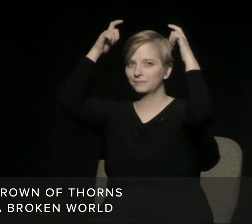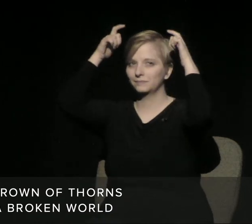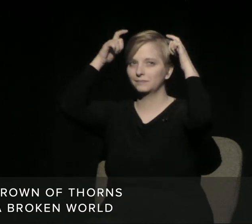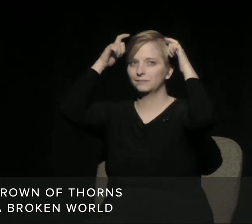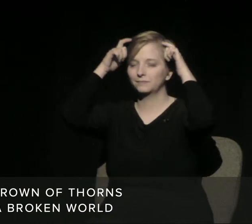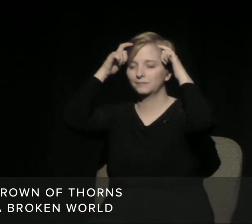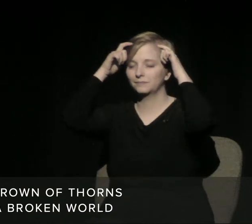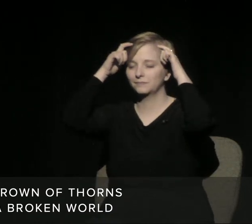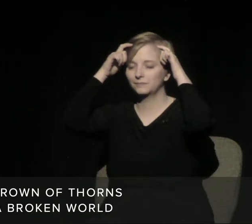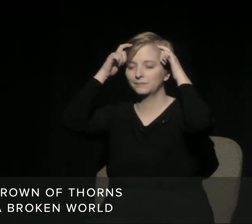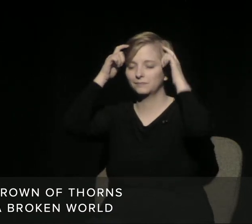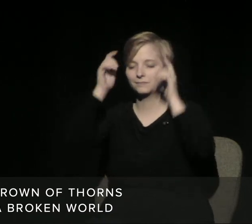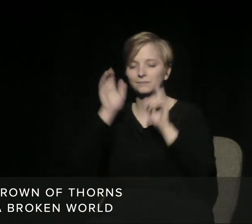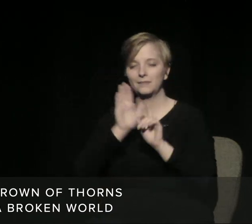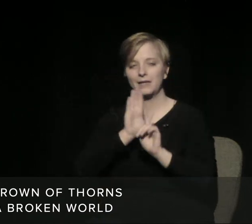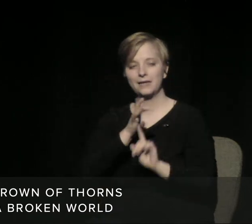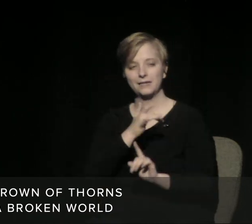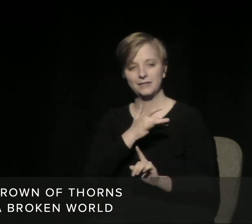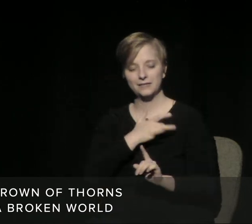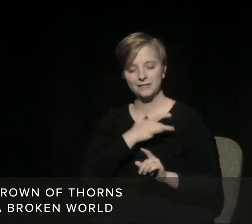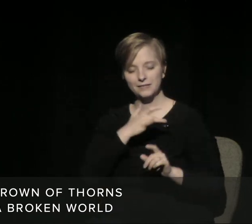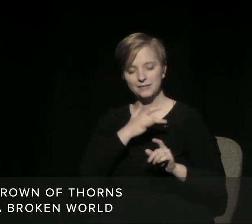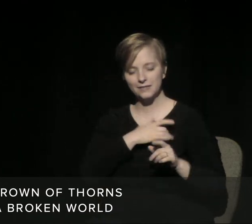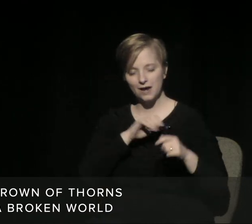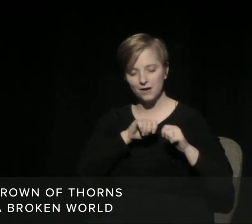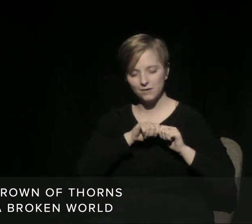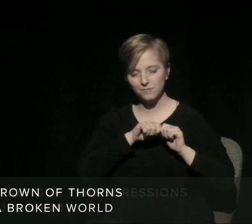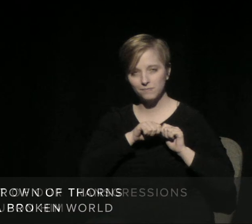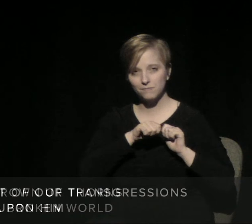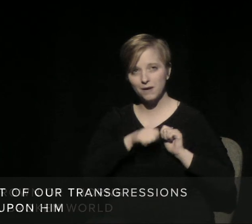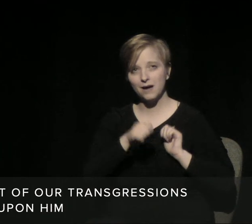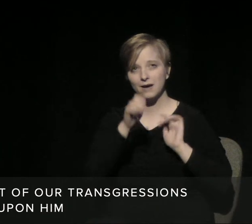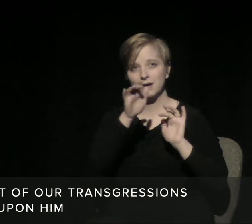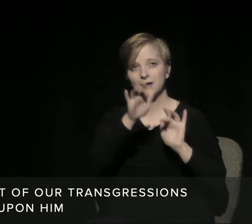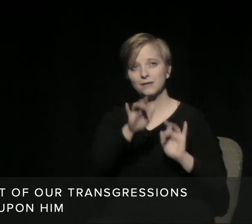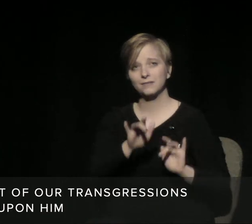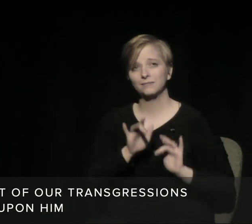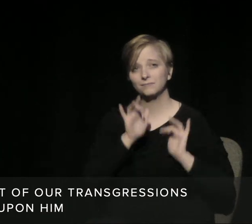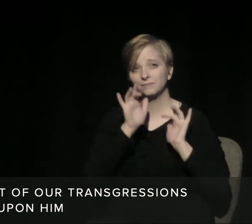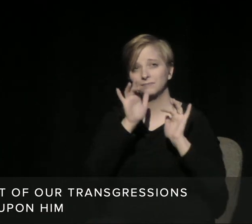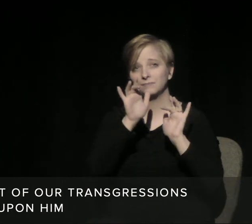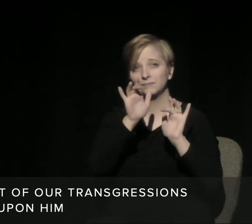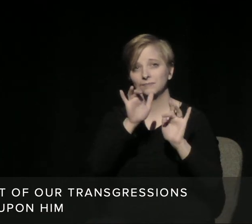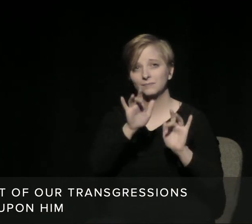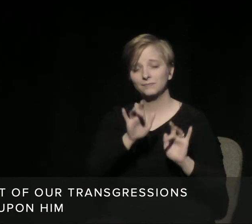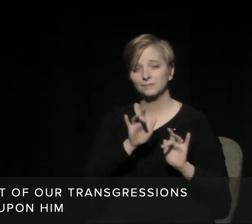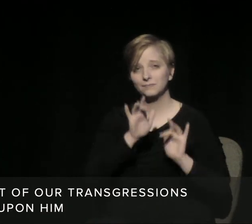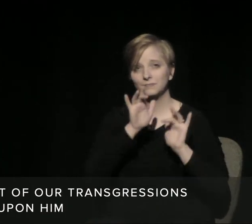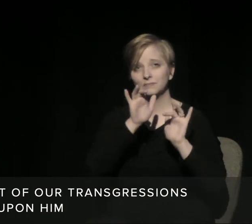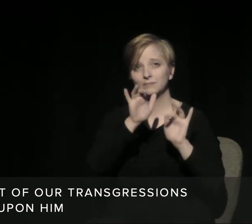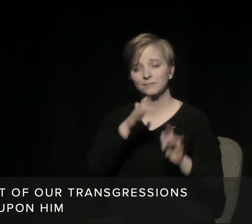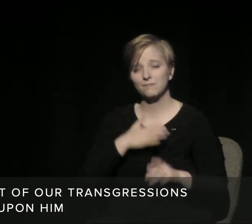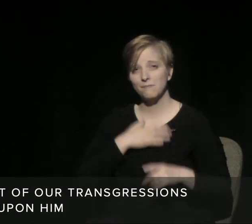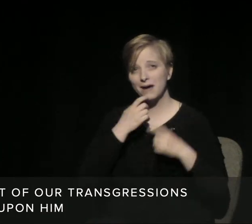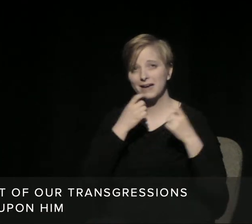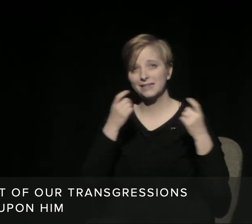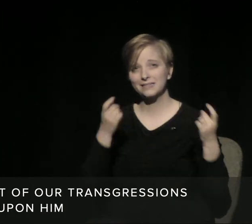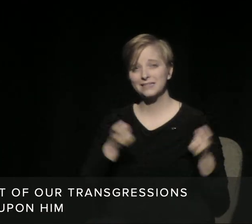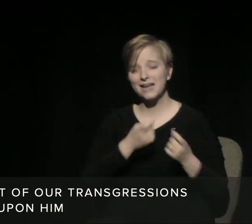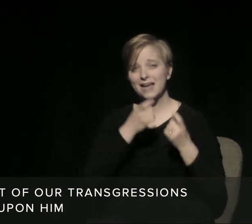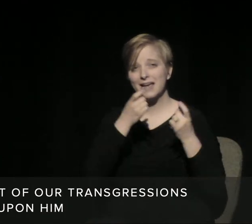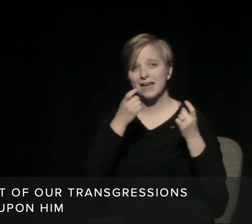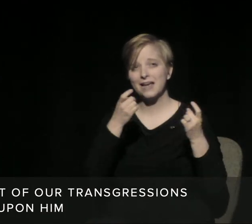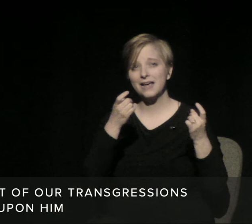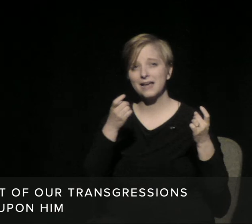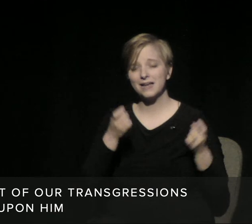upon his heart a broken world. The wage of sin, all